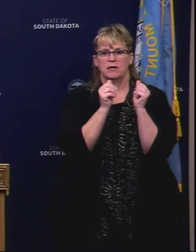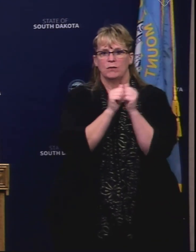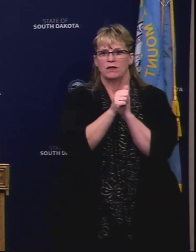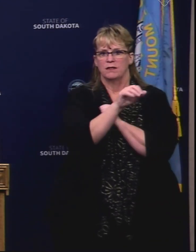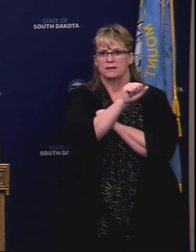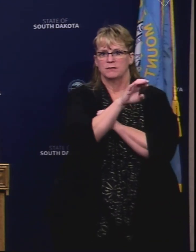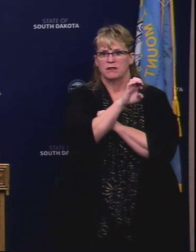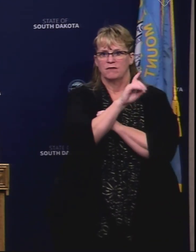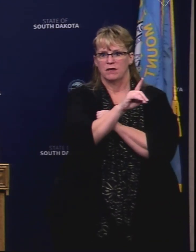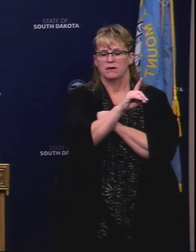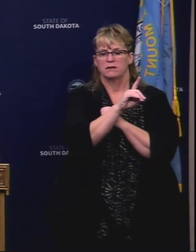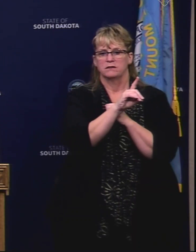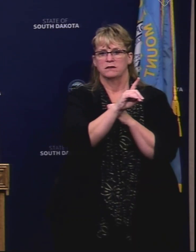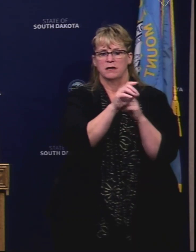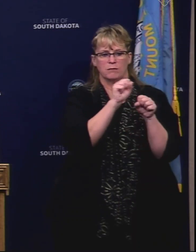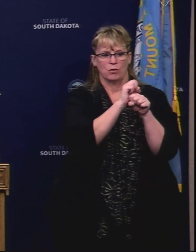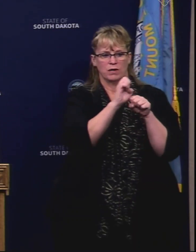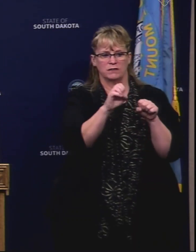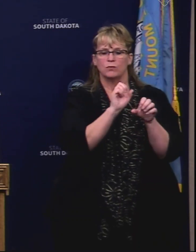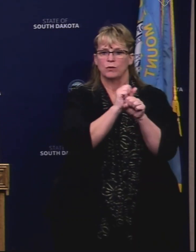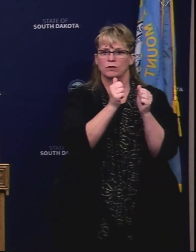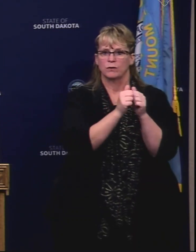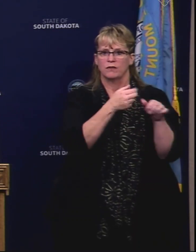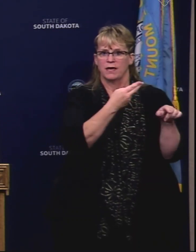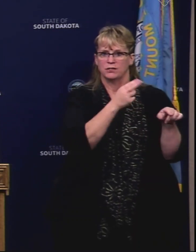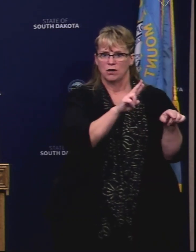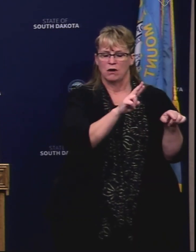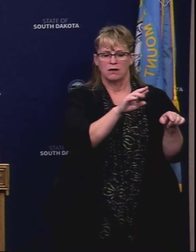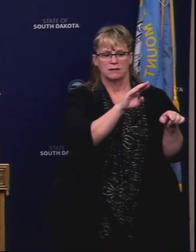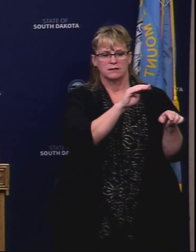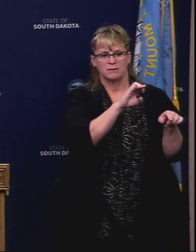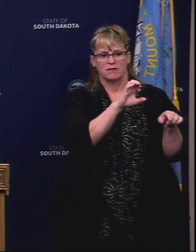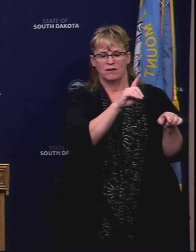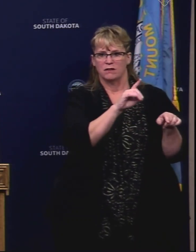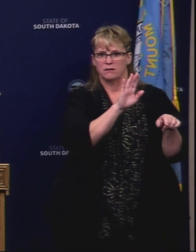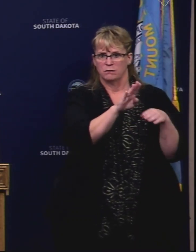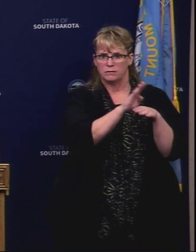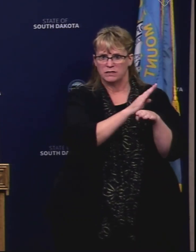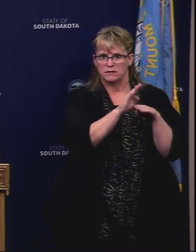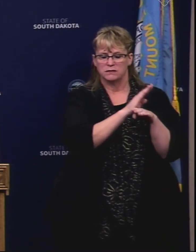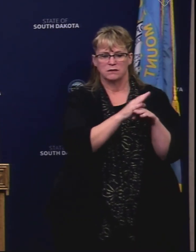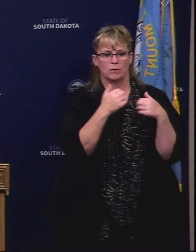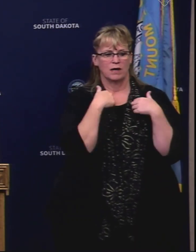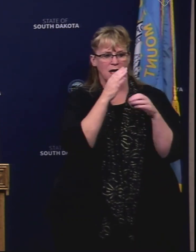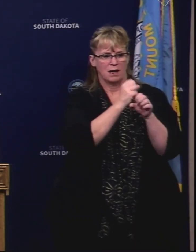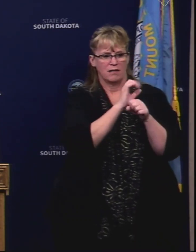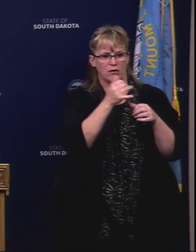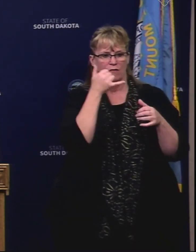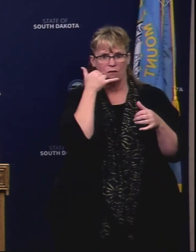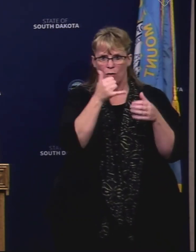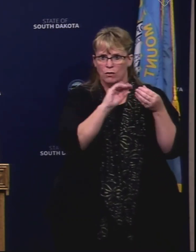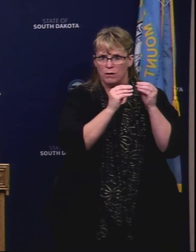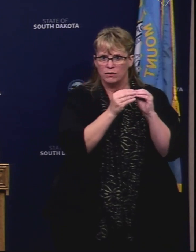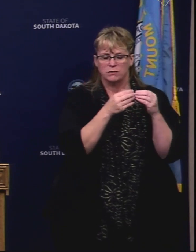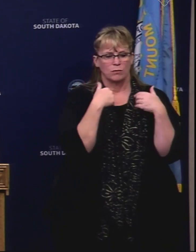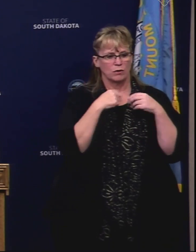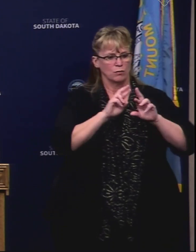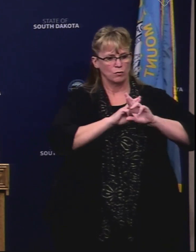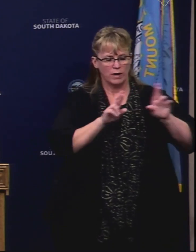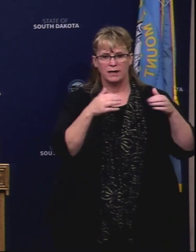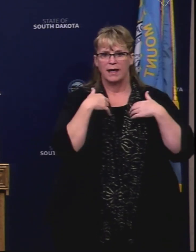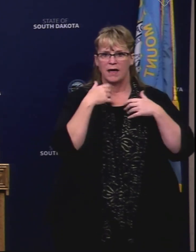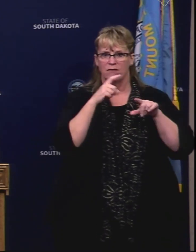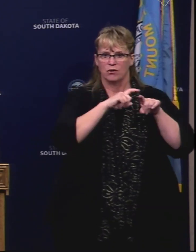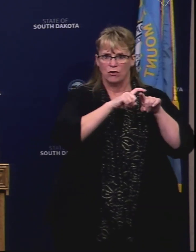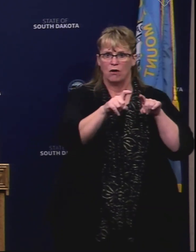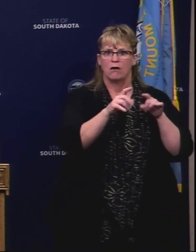So we worked with HR at Smithfield and reached out to them, got all of the employees' telephone numbers, and then have lined up a